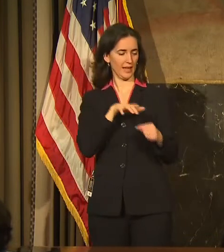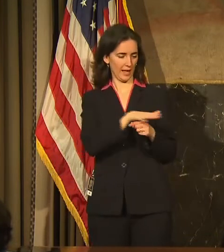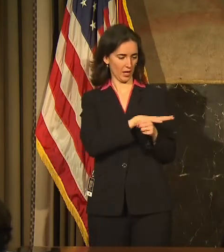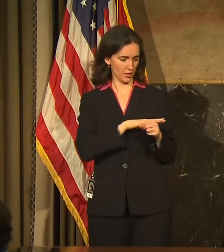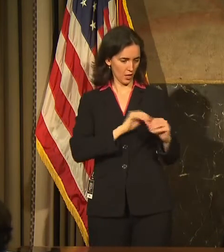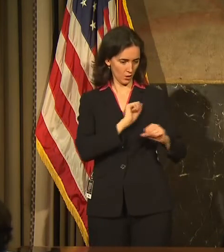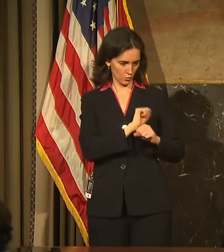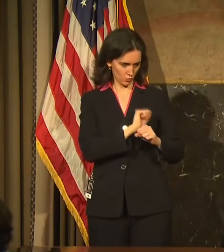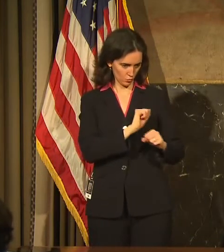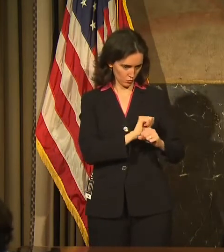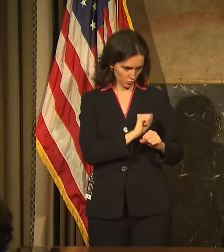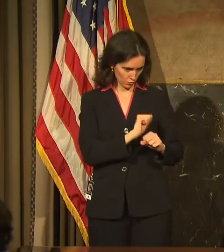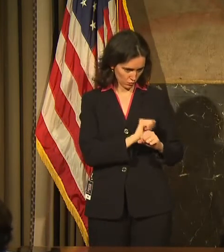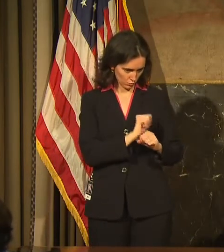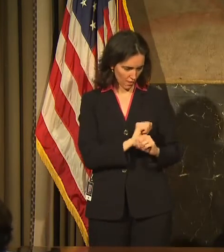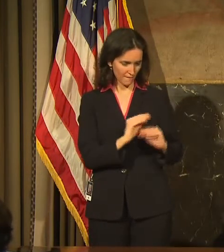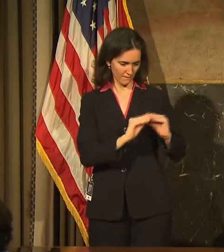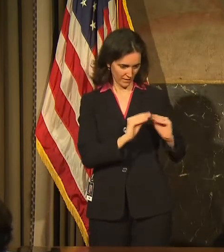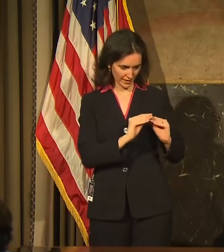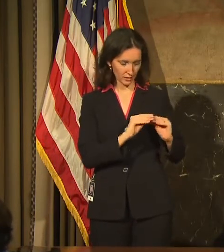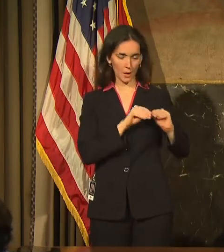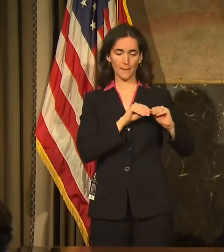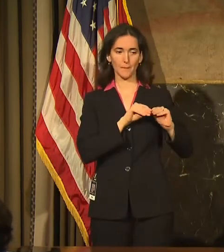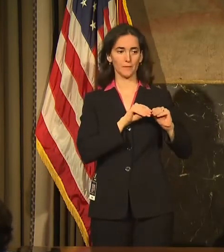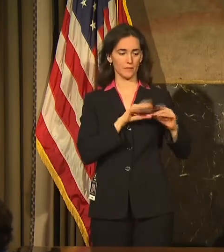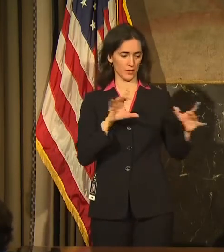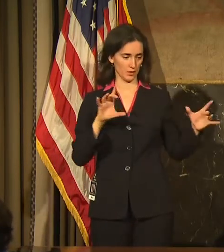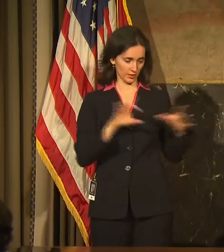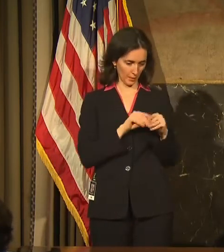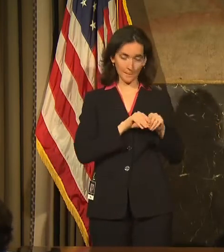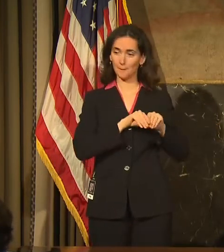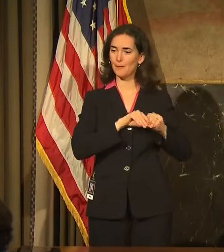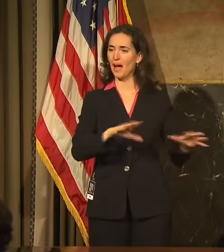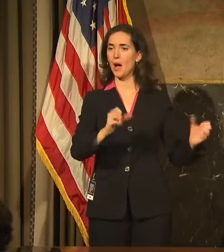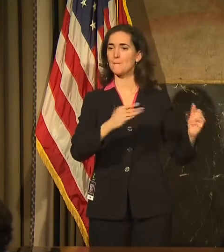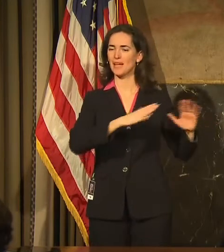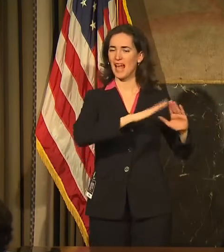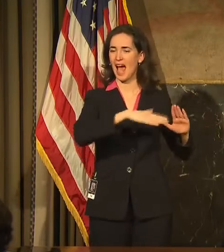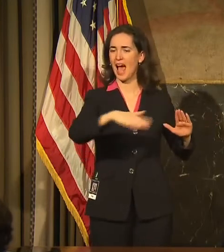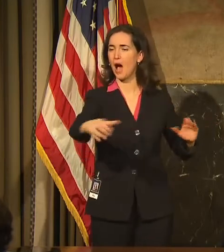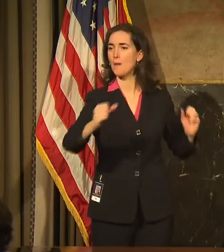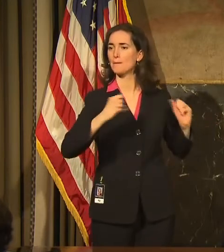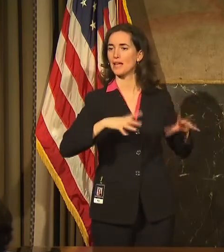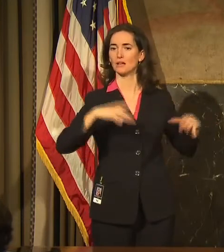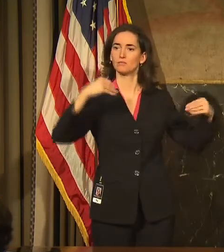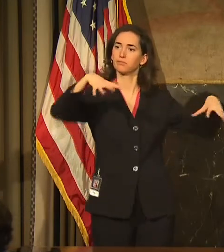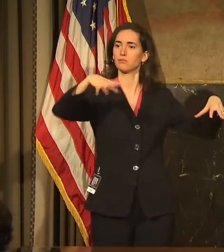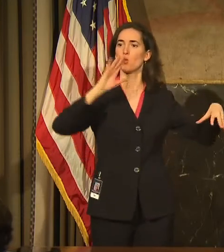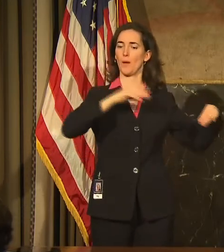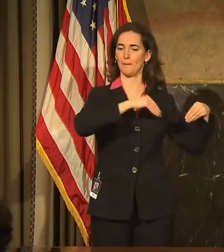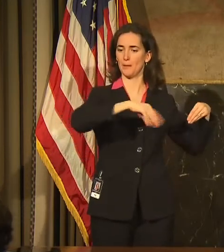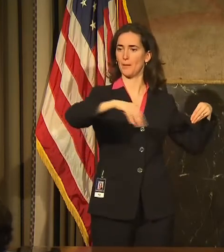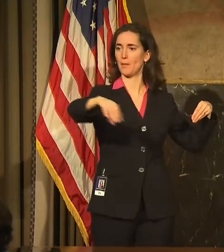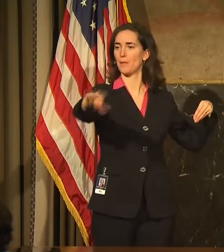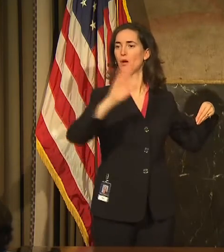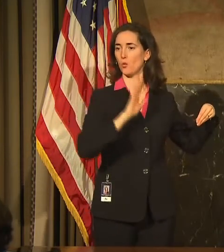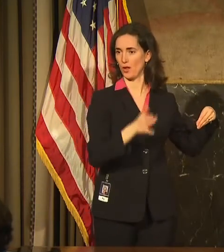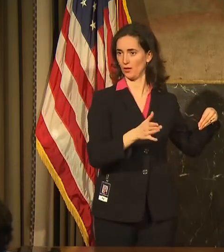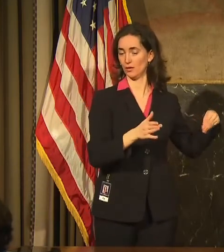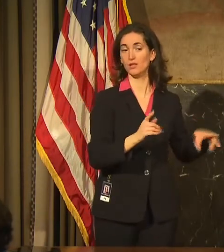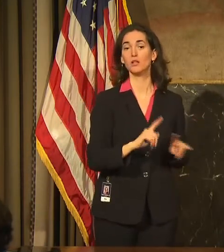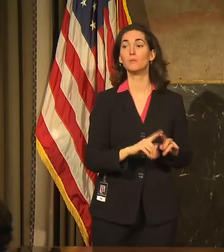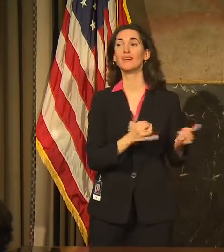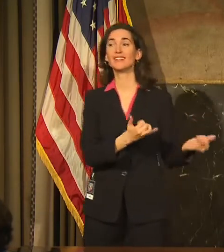going to restore power to large numbers of people all at one time. The nature of these outages,